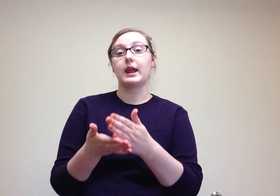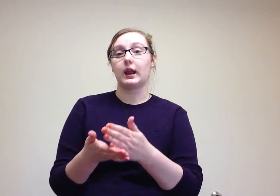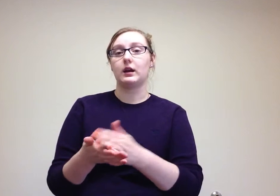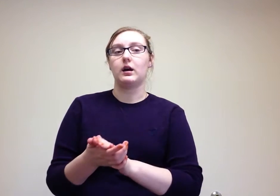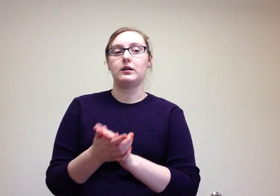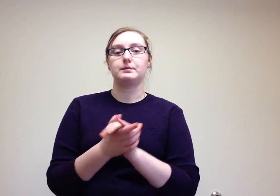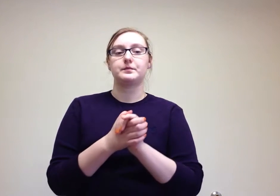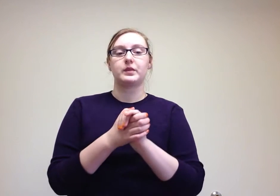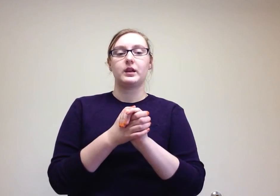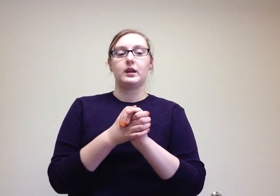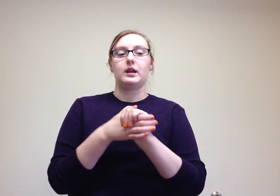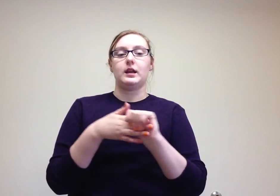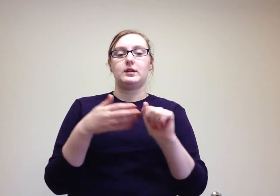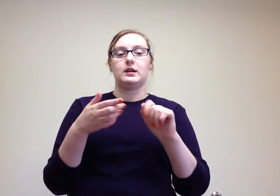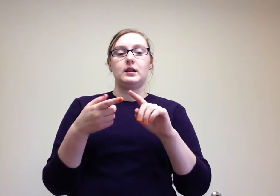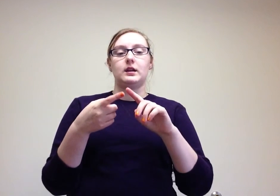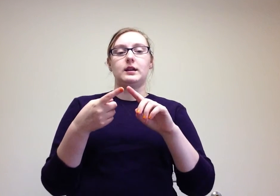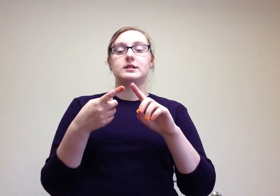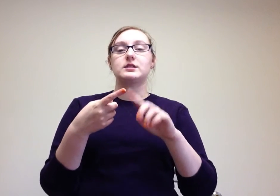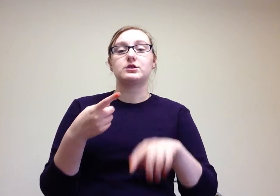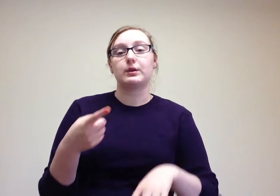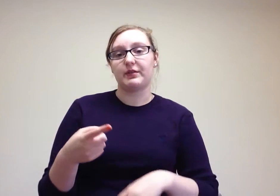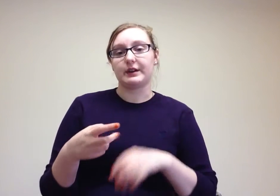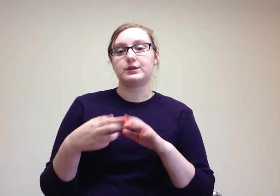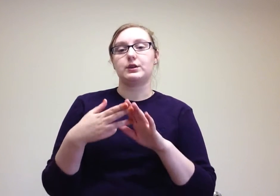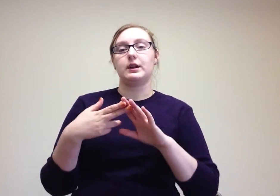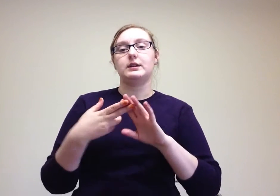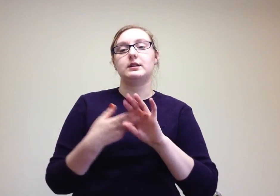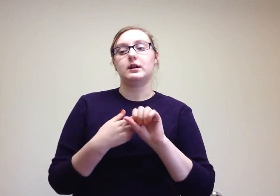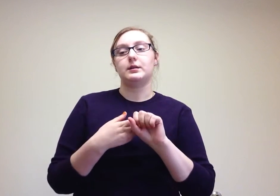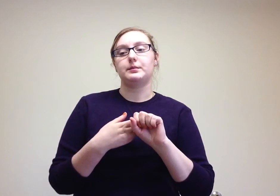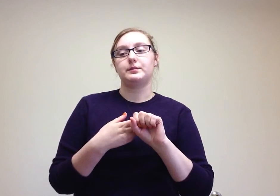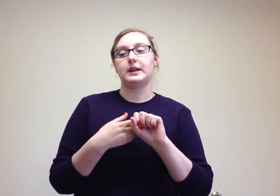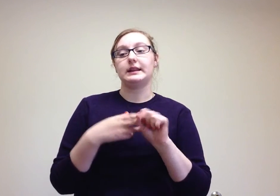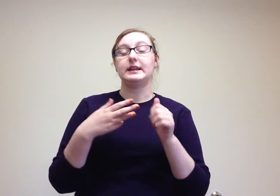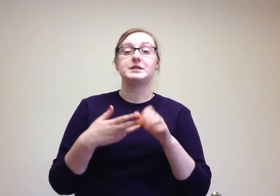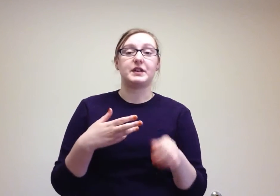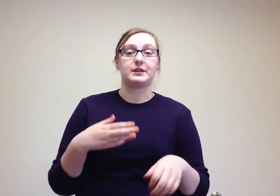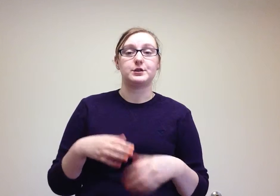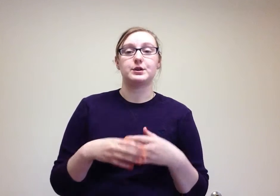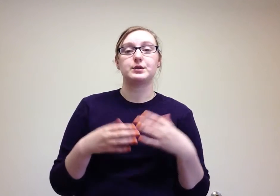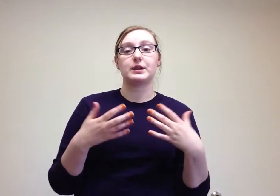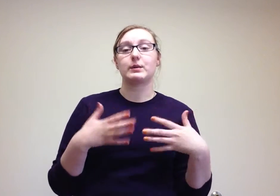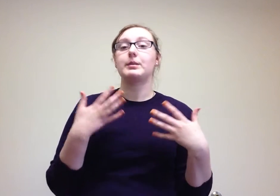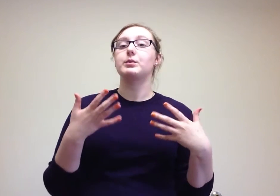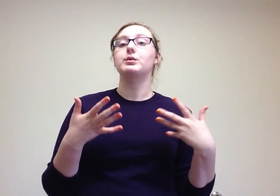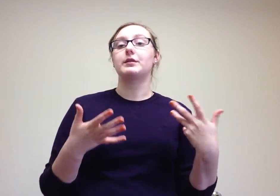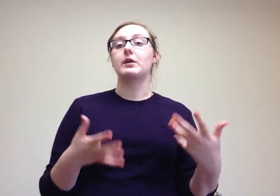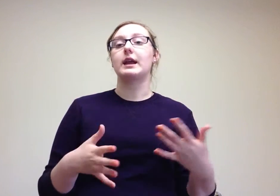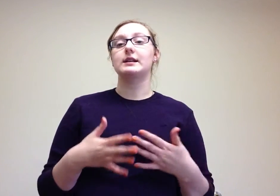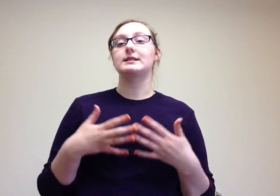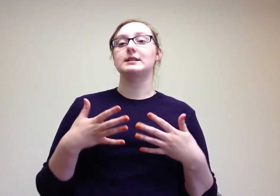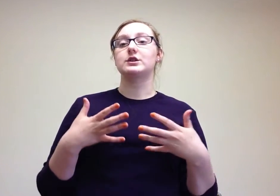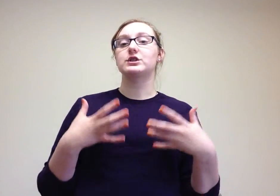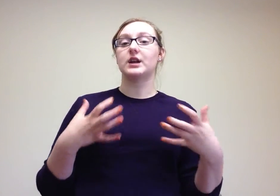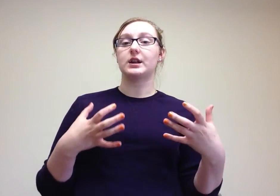cocaine, it gets in the stream faster, it leaves faster, so that's why people who have cocaine get such sudden,